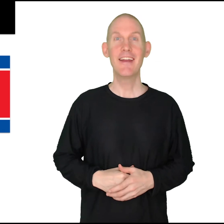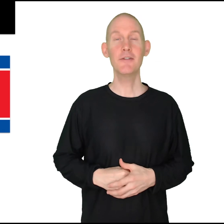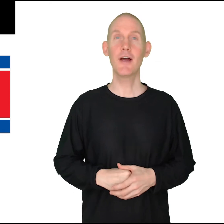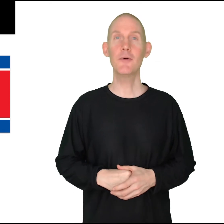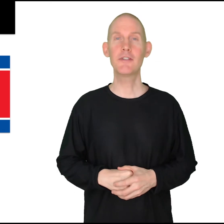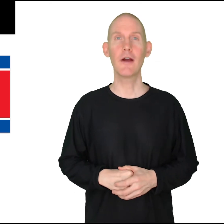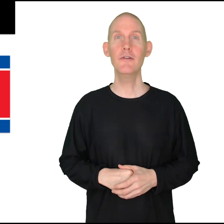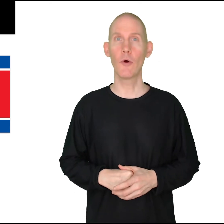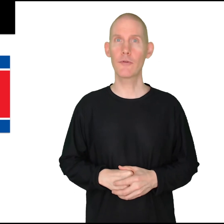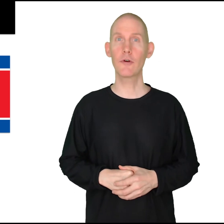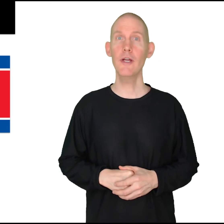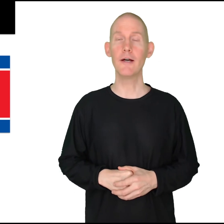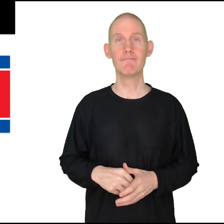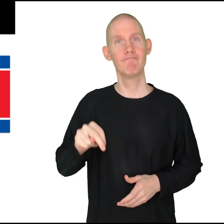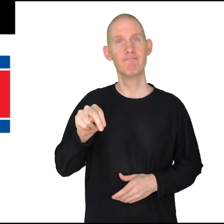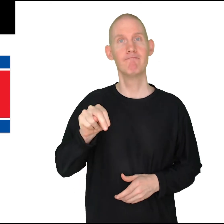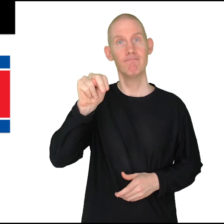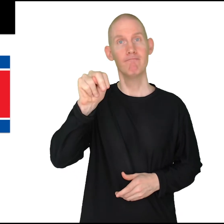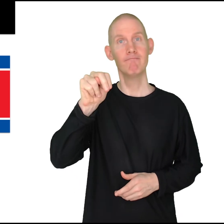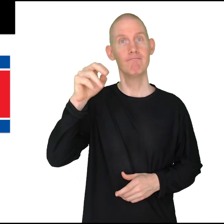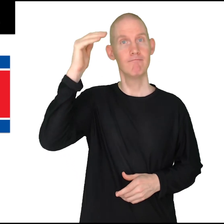Here's how we sign North Korea.